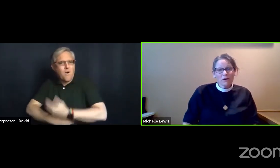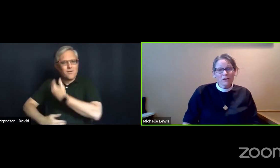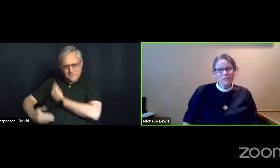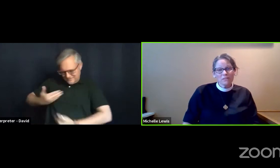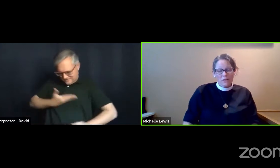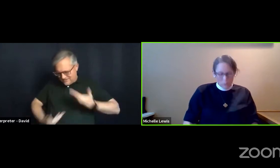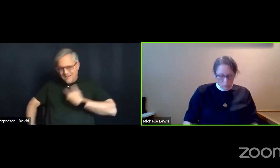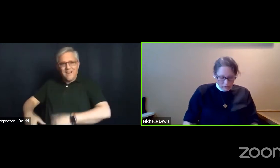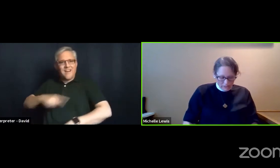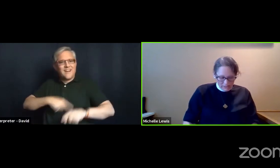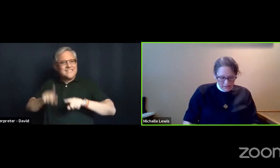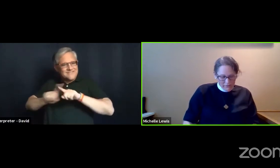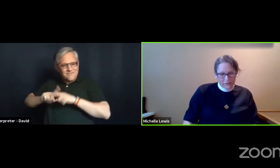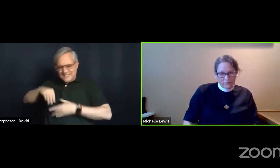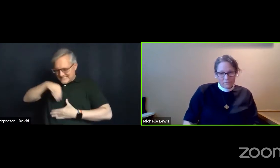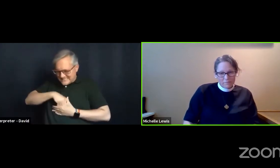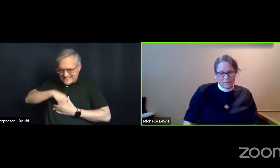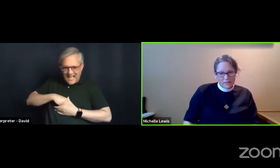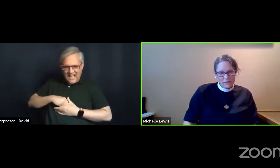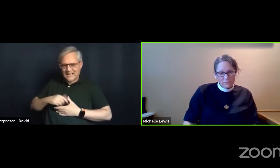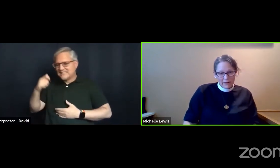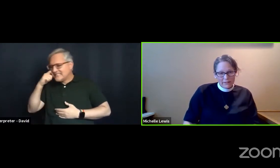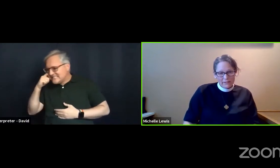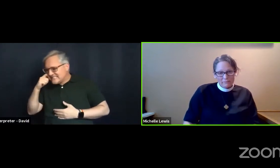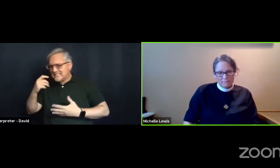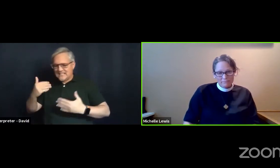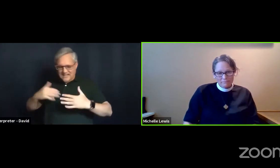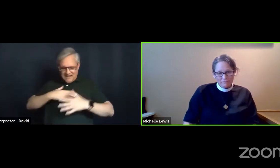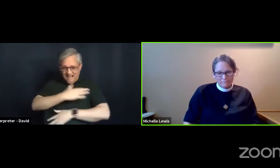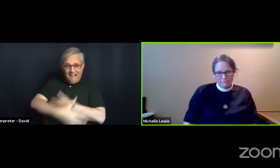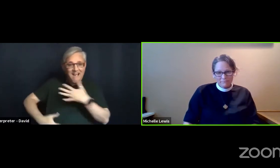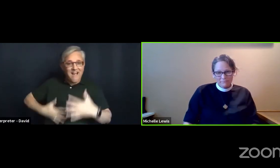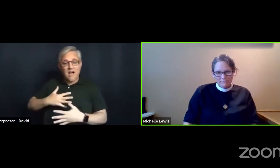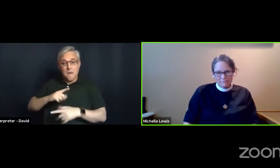those parts work together in the body.